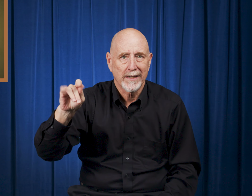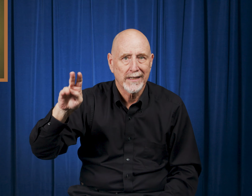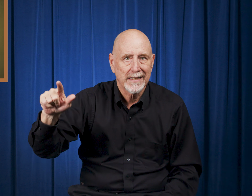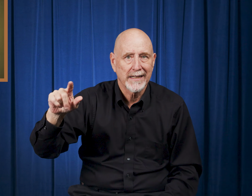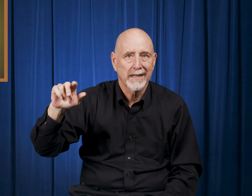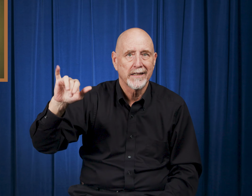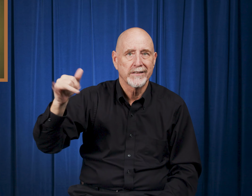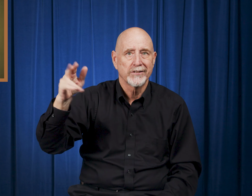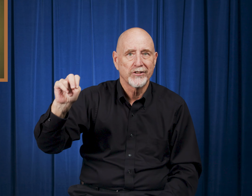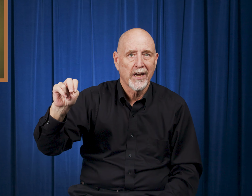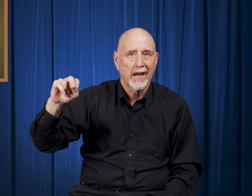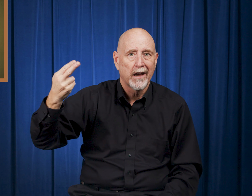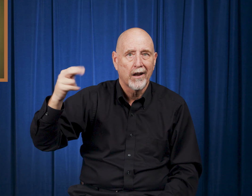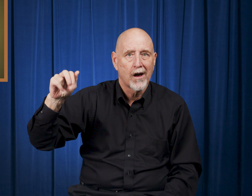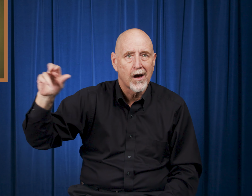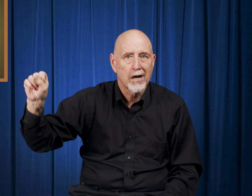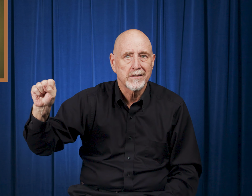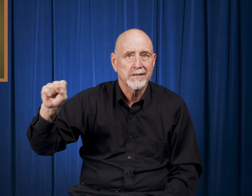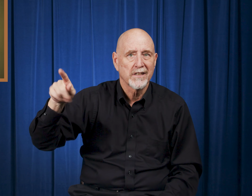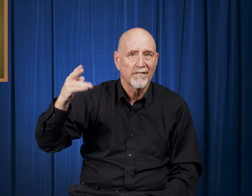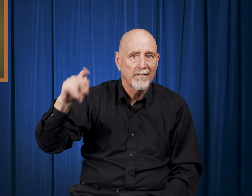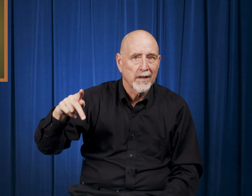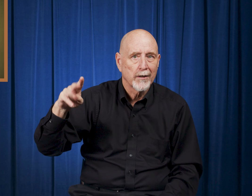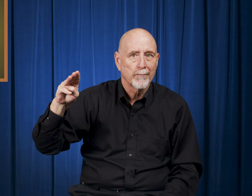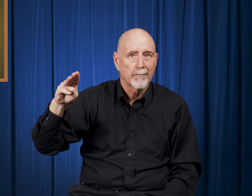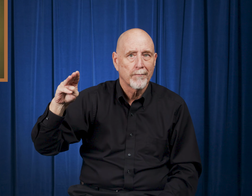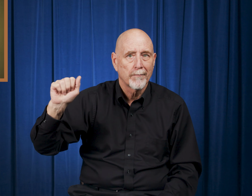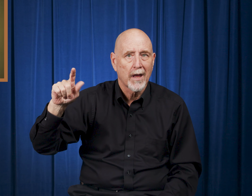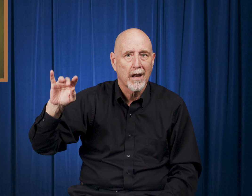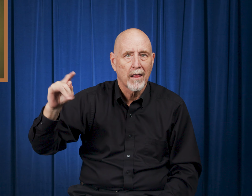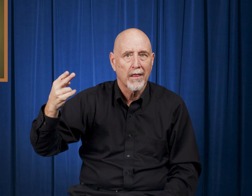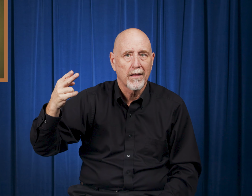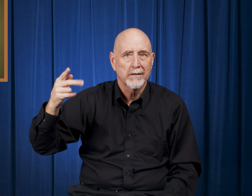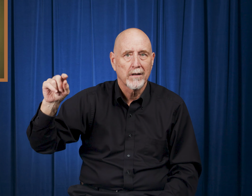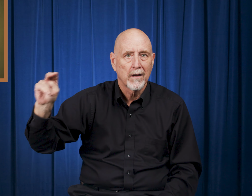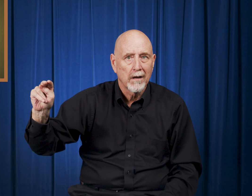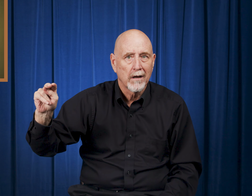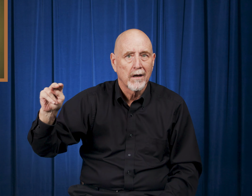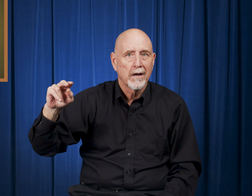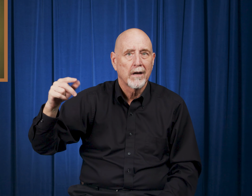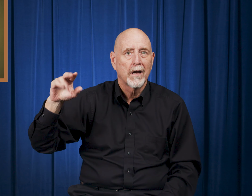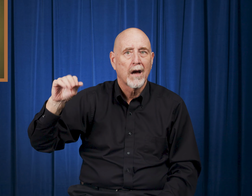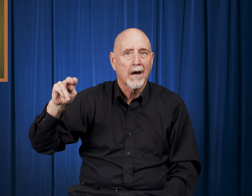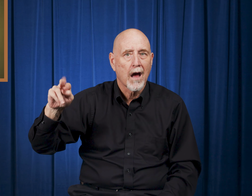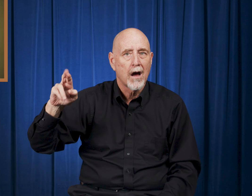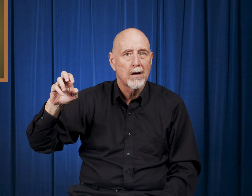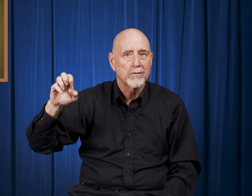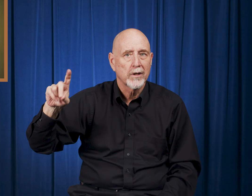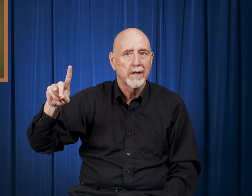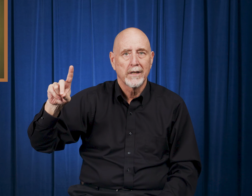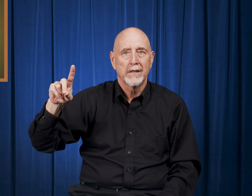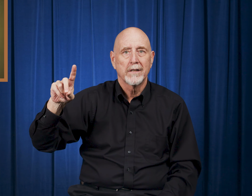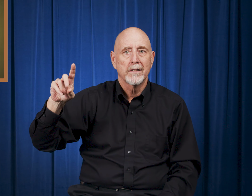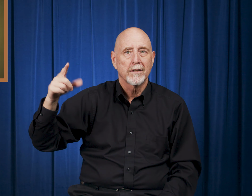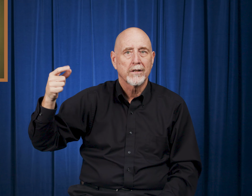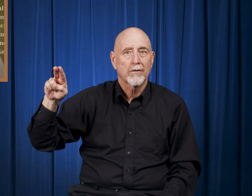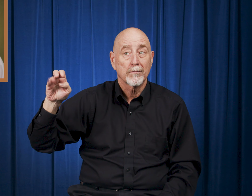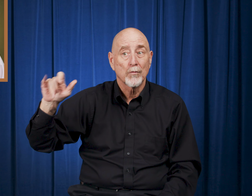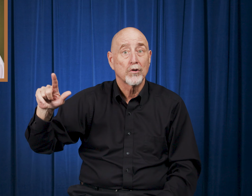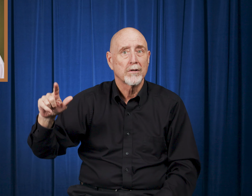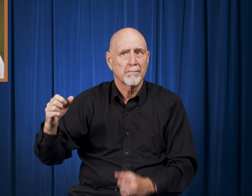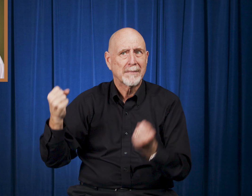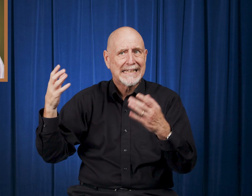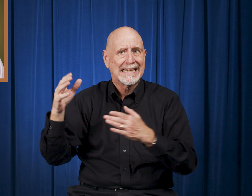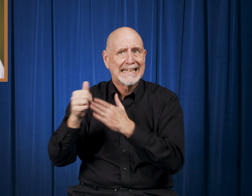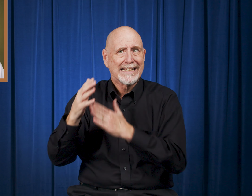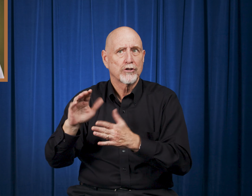Philip Melanchthon, and Conrad Grebel, the number of leaders increased who rejected Catholic doctrine.